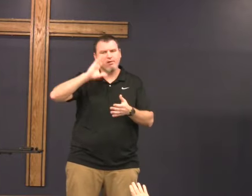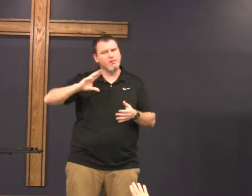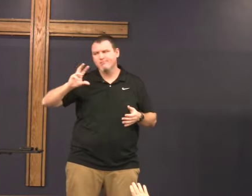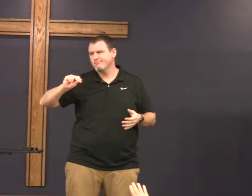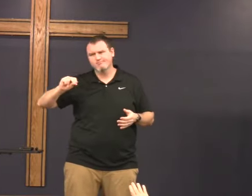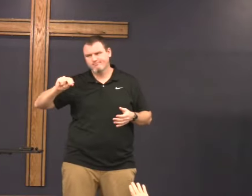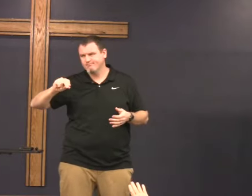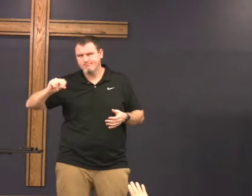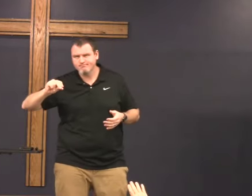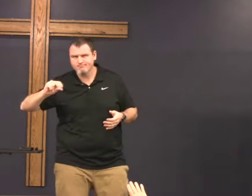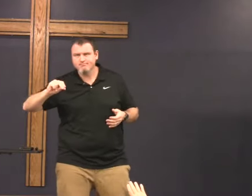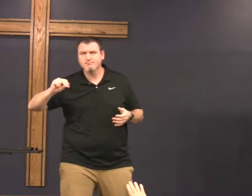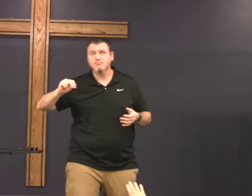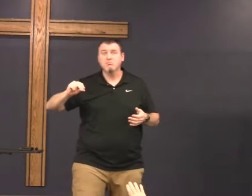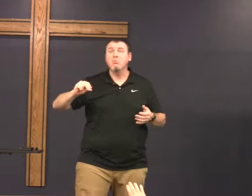no real belief.